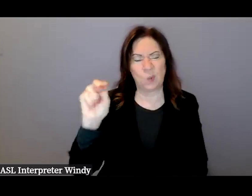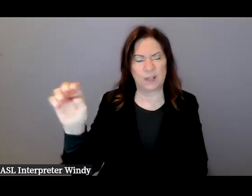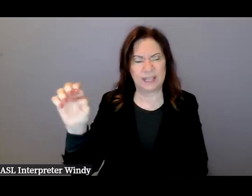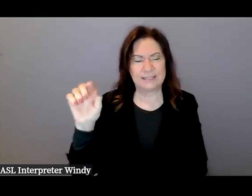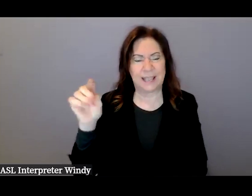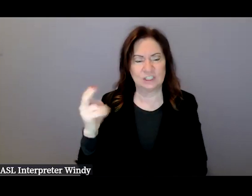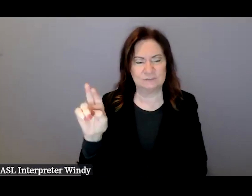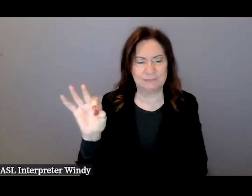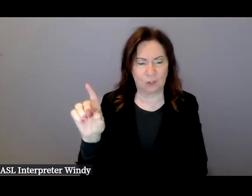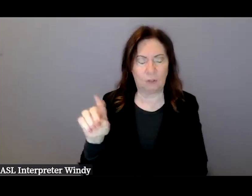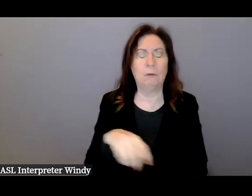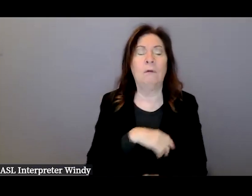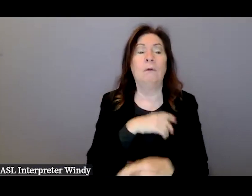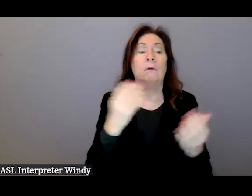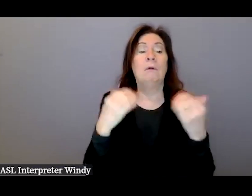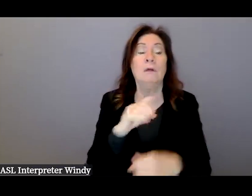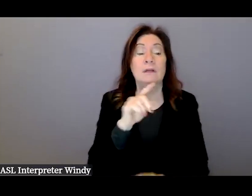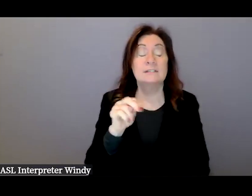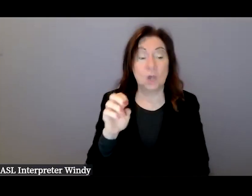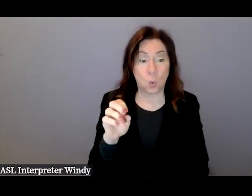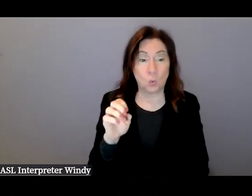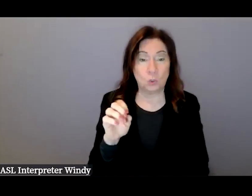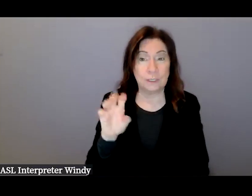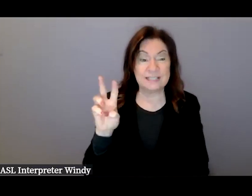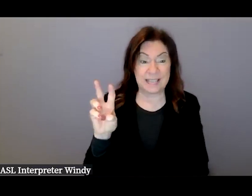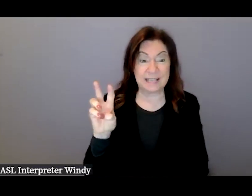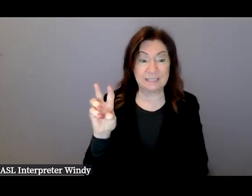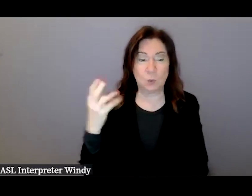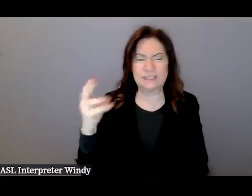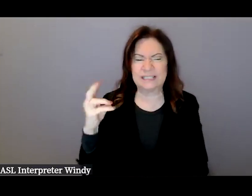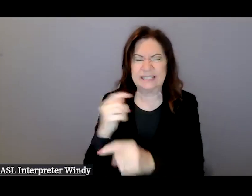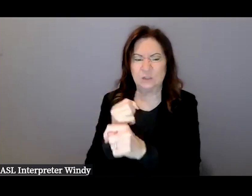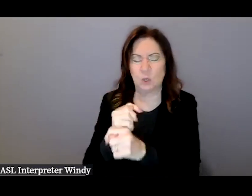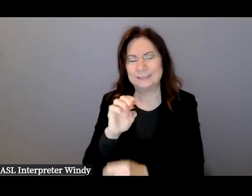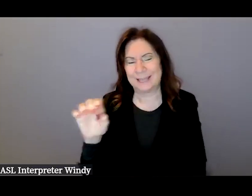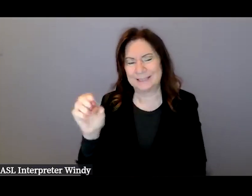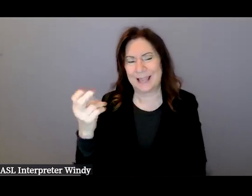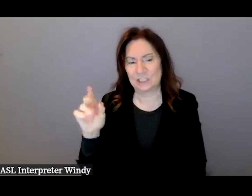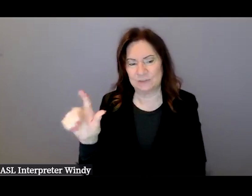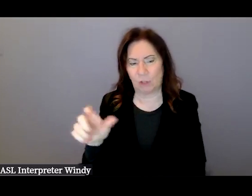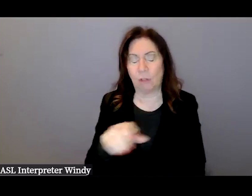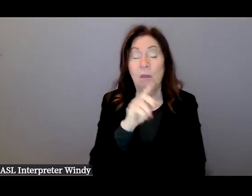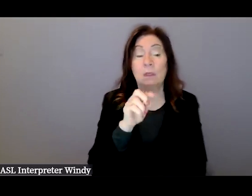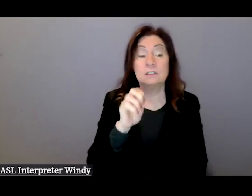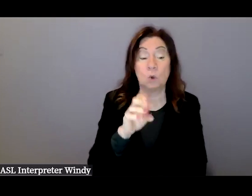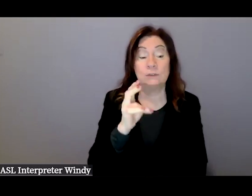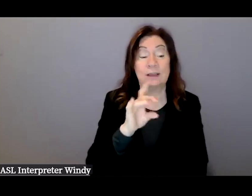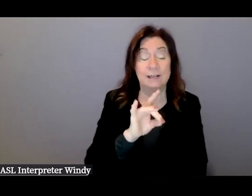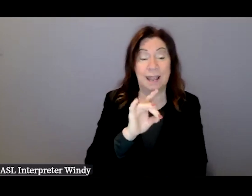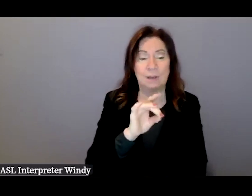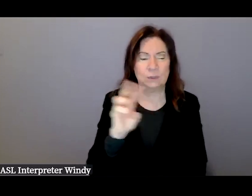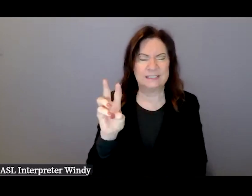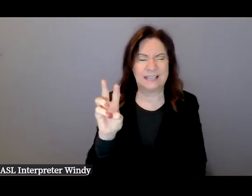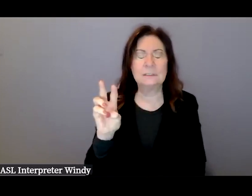16 in zones 6, which is East Asheville. 7 in zones 7 and 8, which is southeast